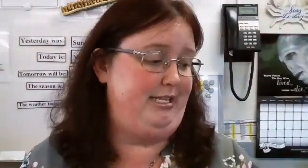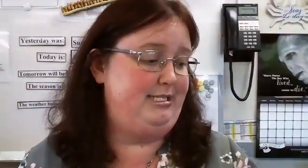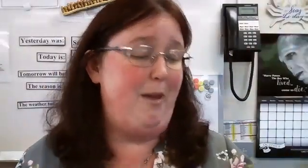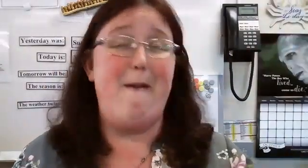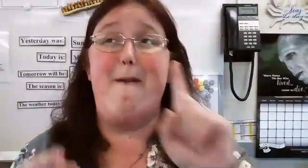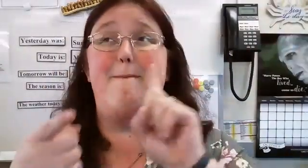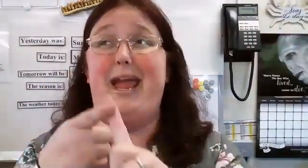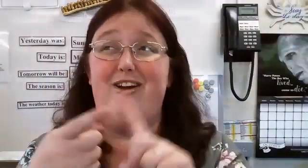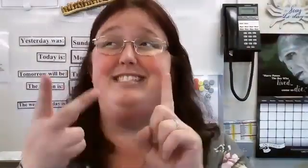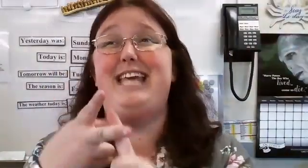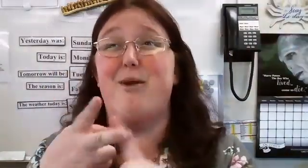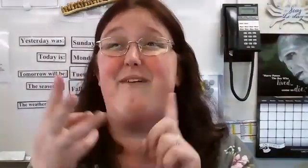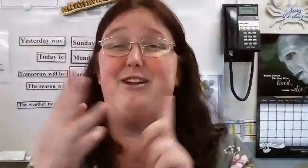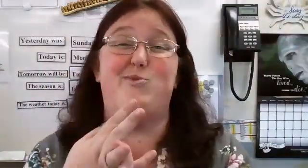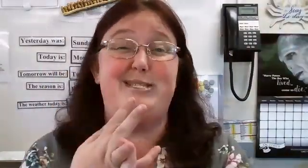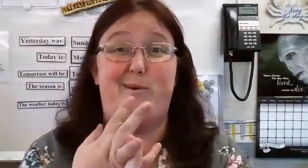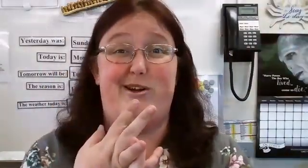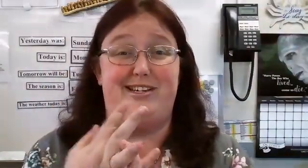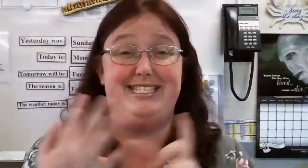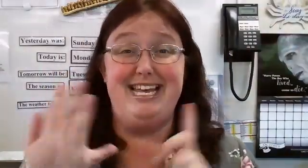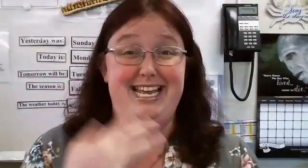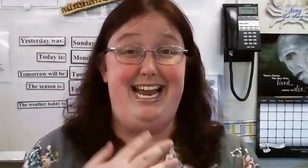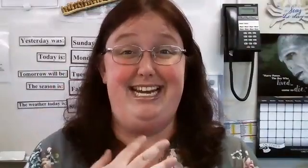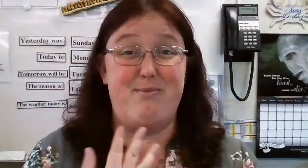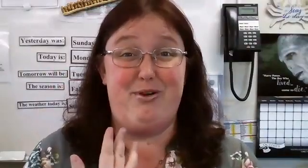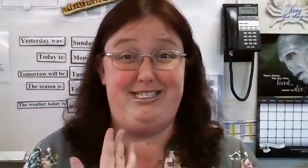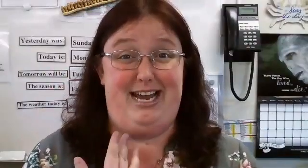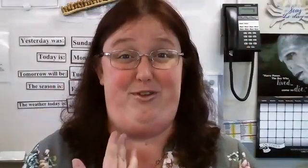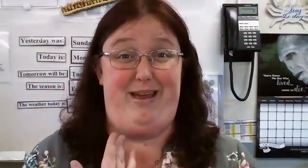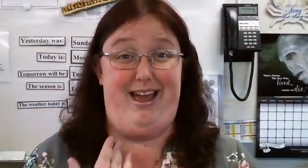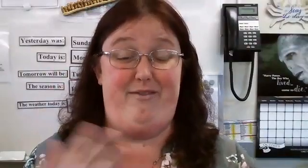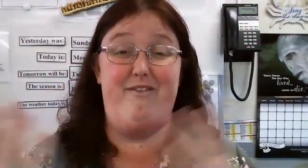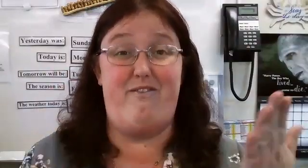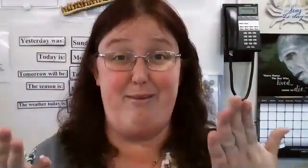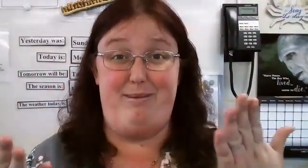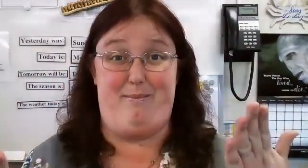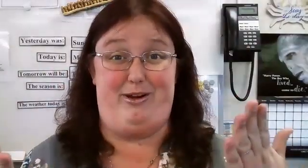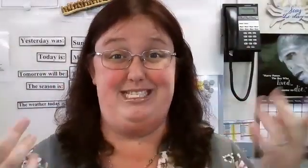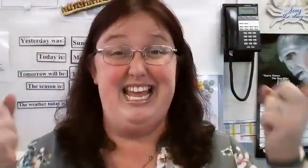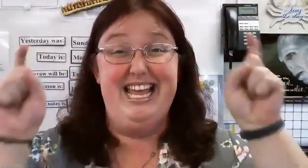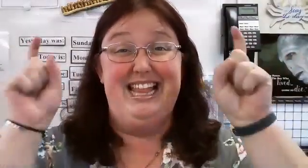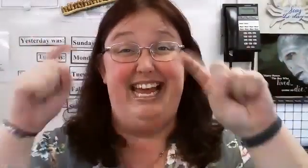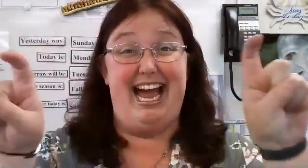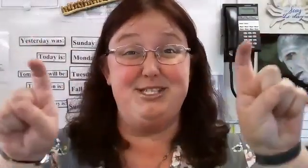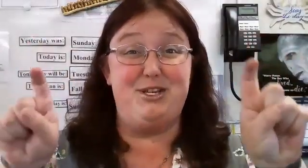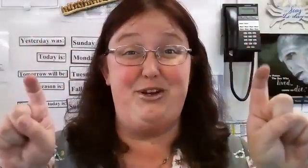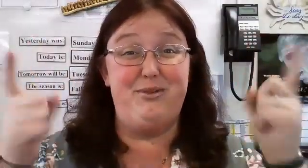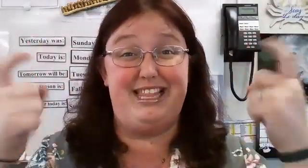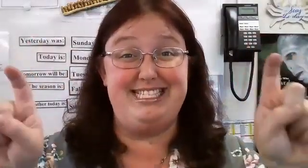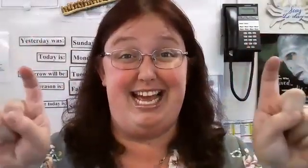directions. Parents, care providers, respite workers, any support staff you may have, family members. They ask you to do the things they